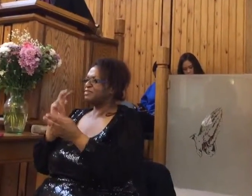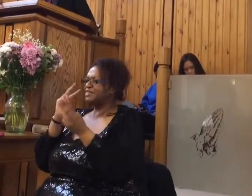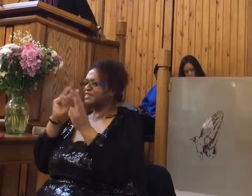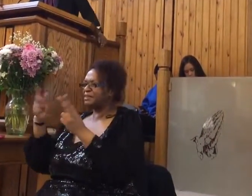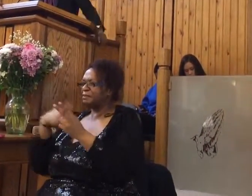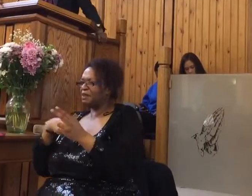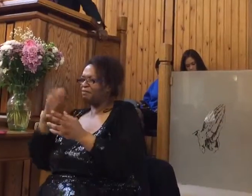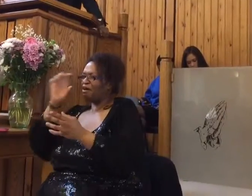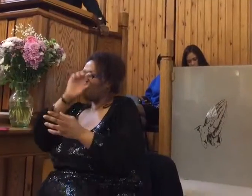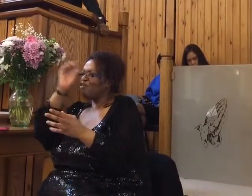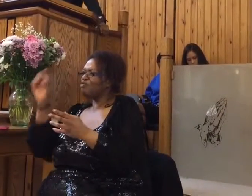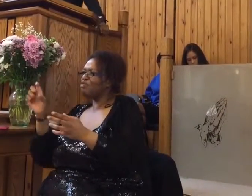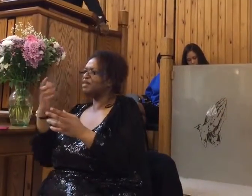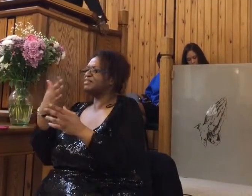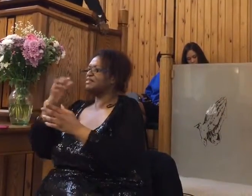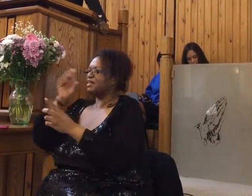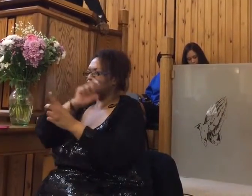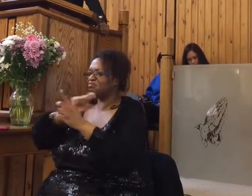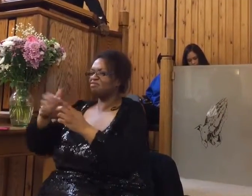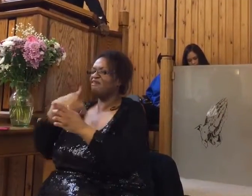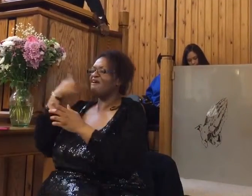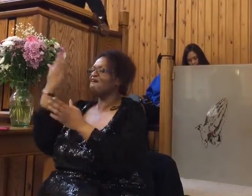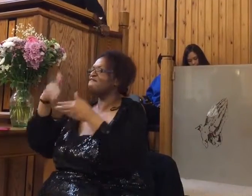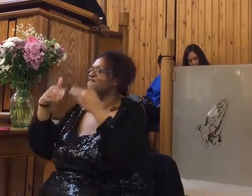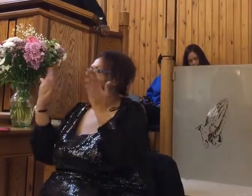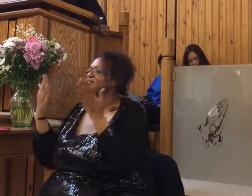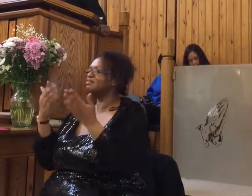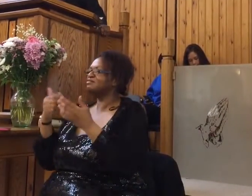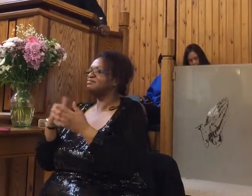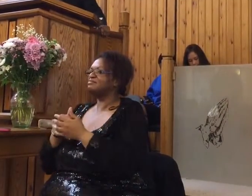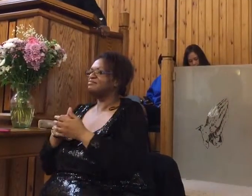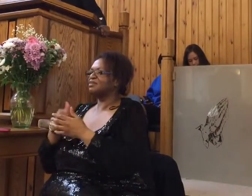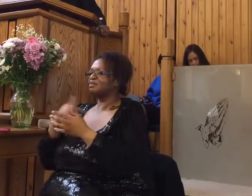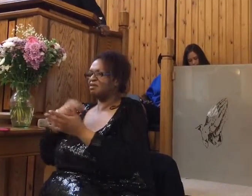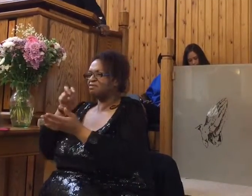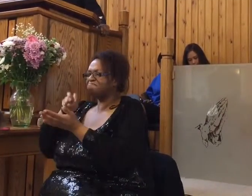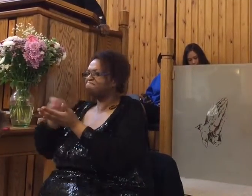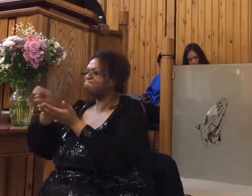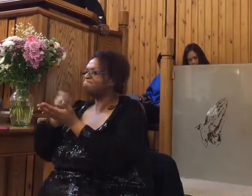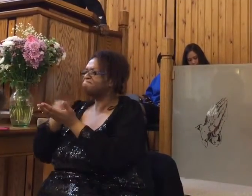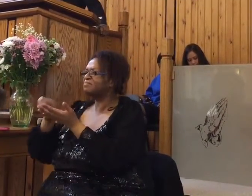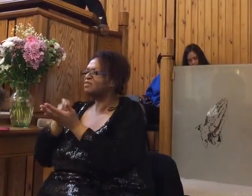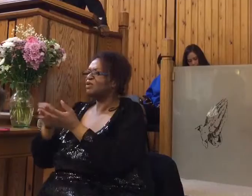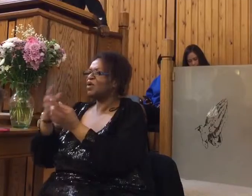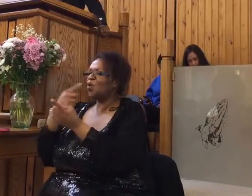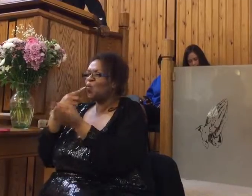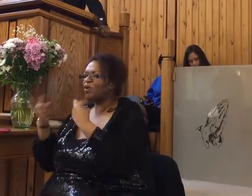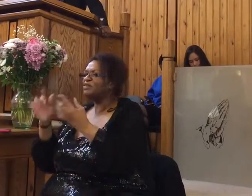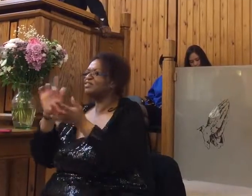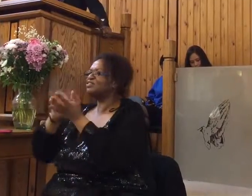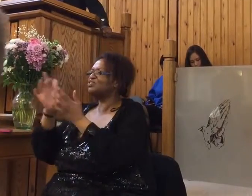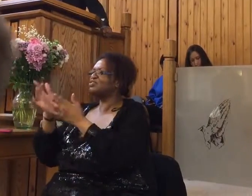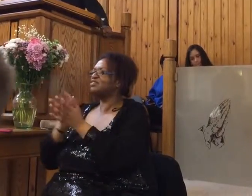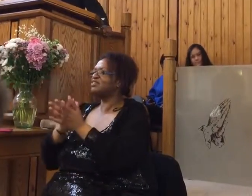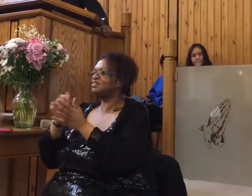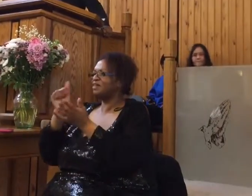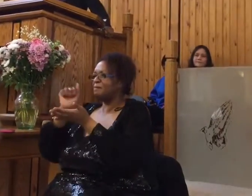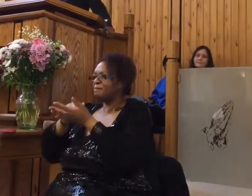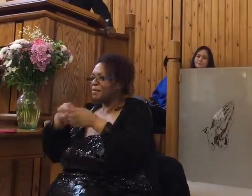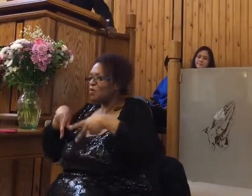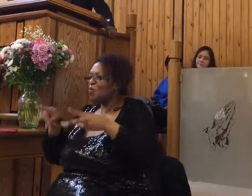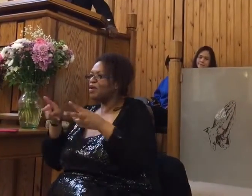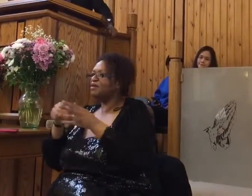of Christ in my community every day? Do I go out and witness for Jesus in the way that he wants me